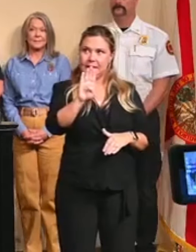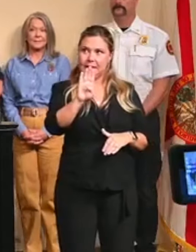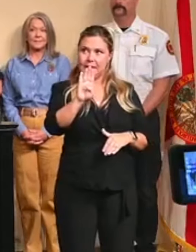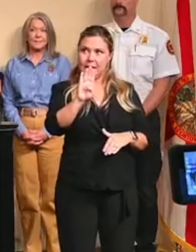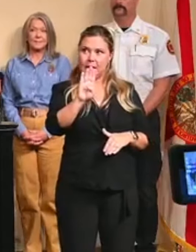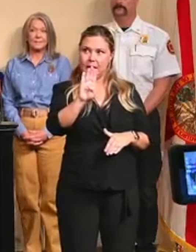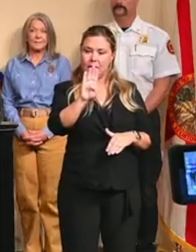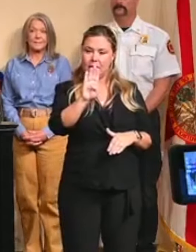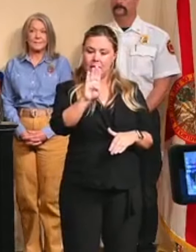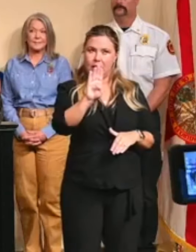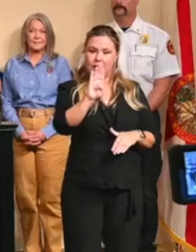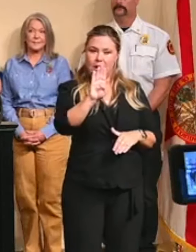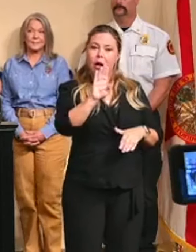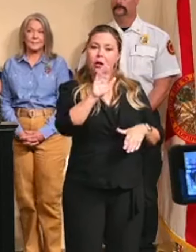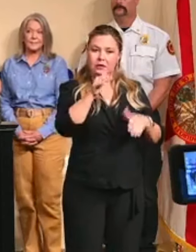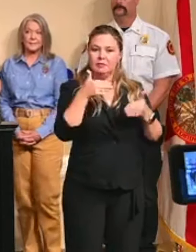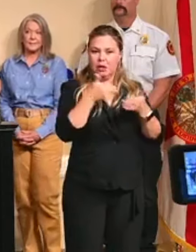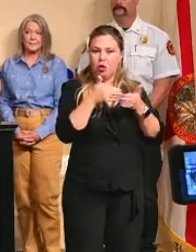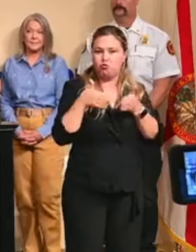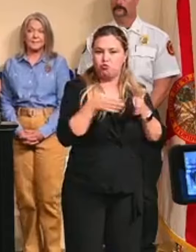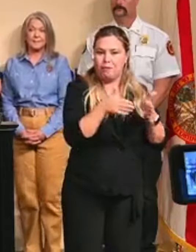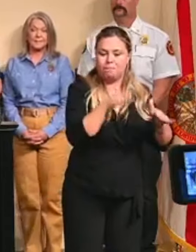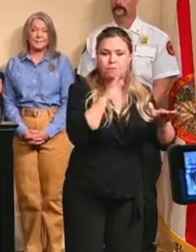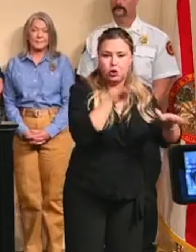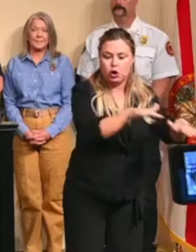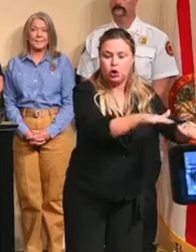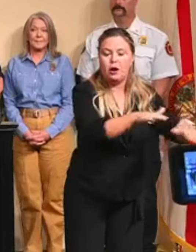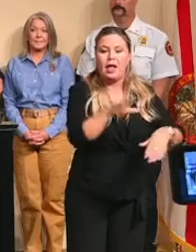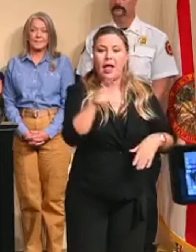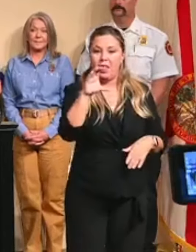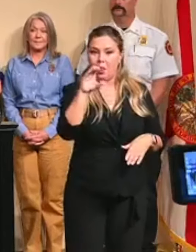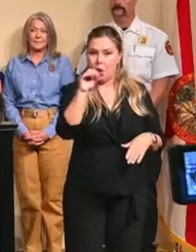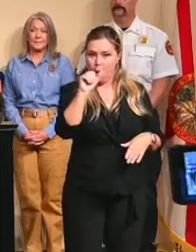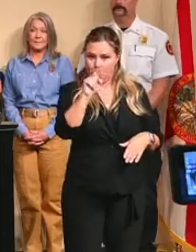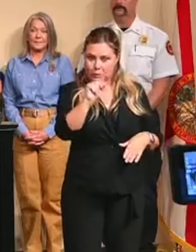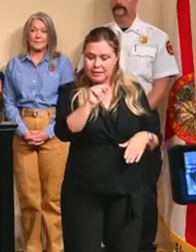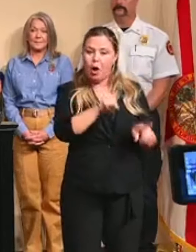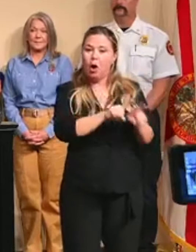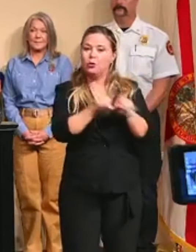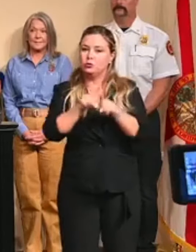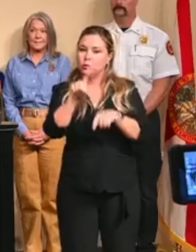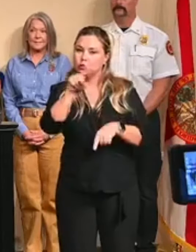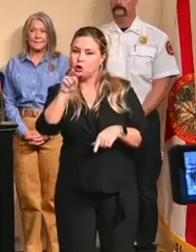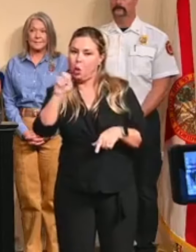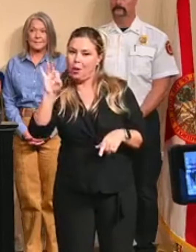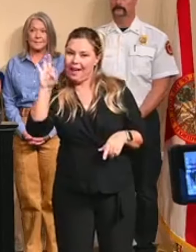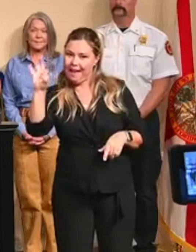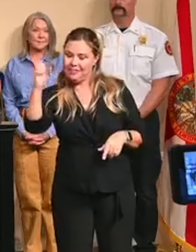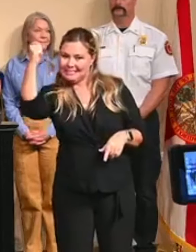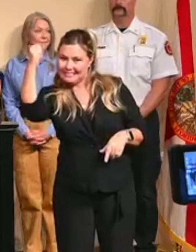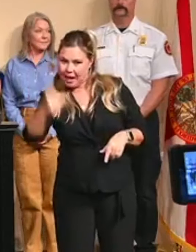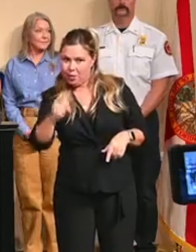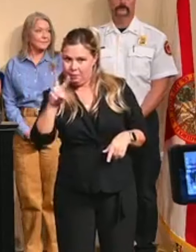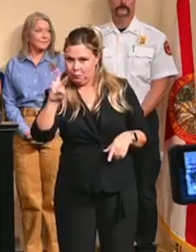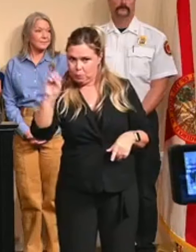A, B along the river and the coast, and then zone F south of 206.